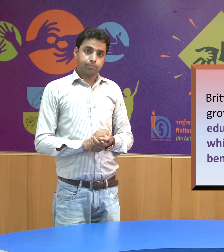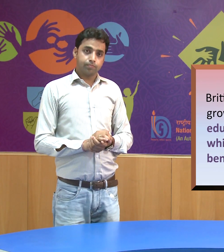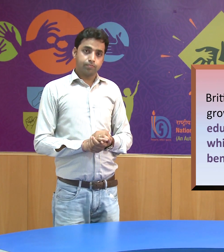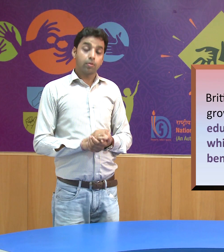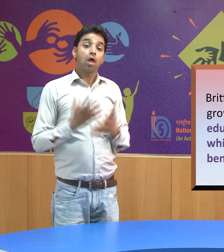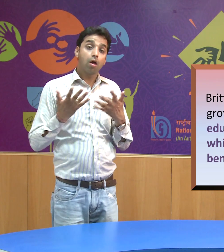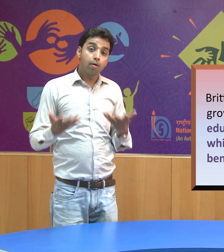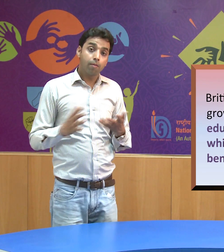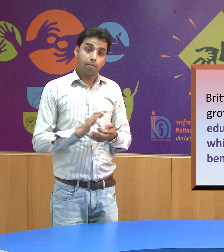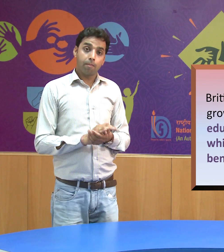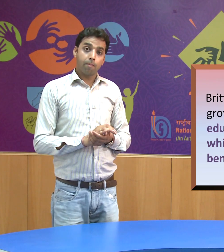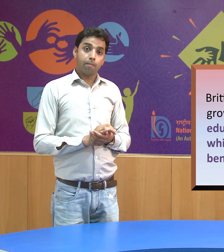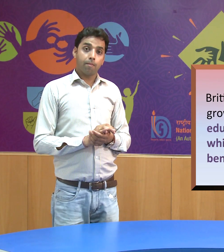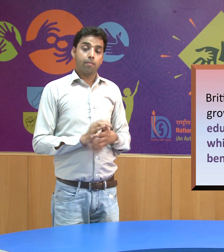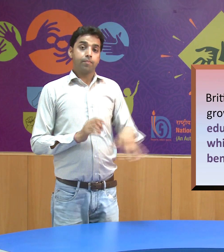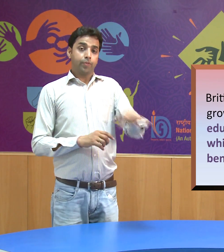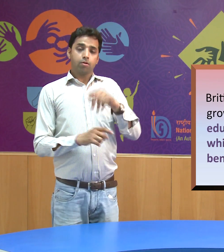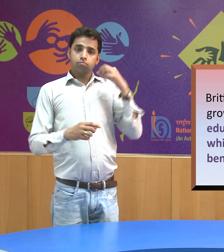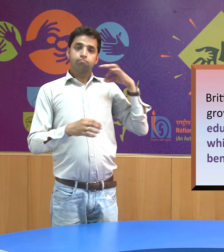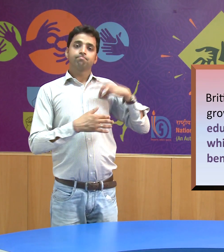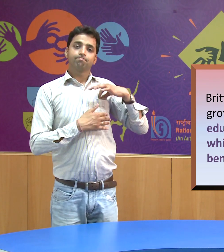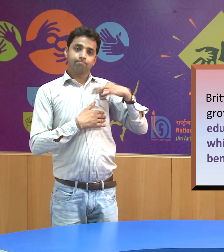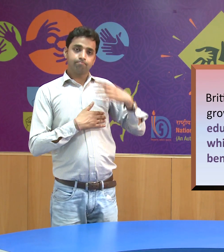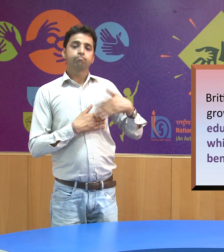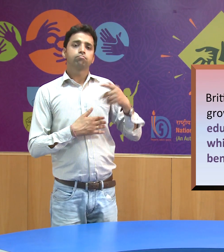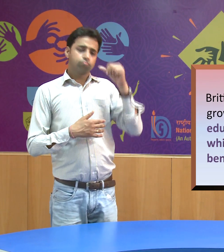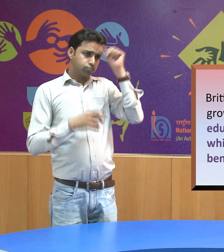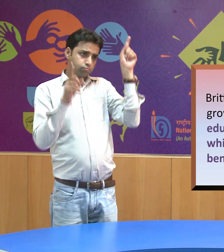however, it benefited the Indians indirectly.